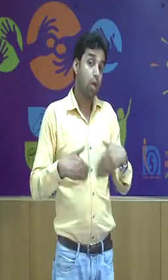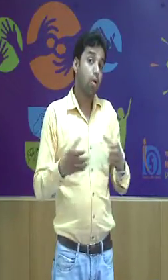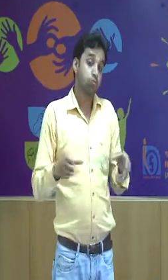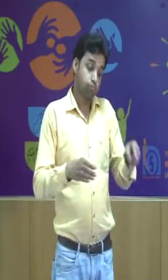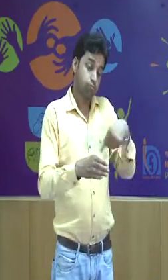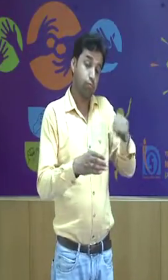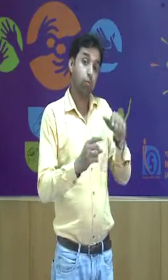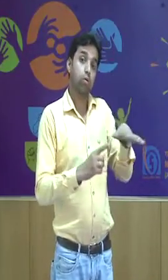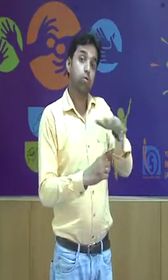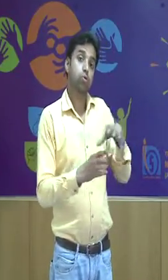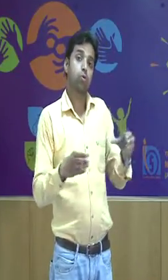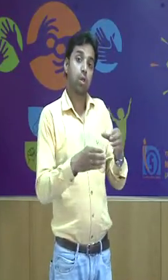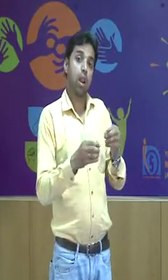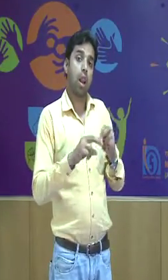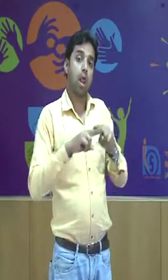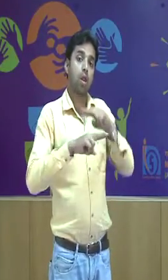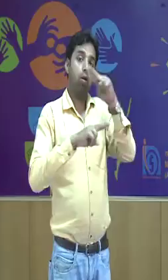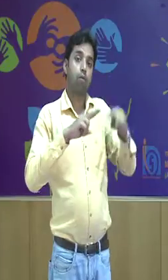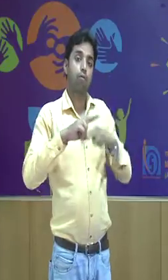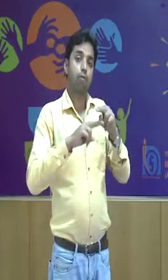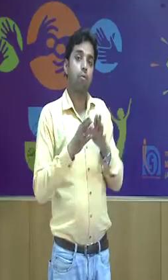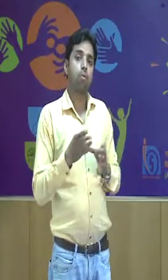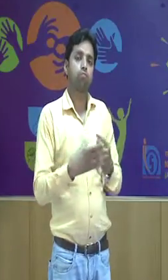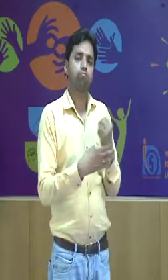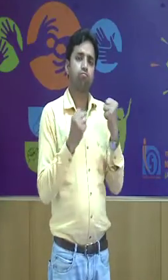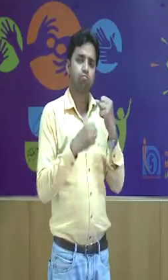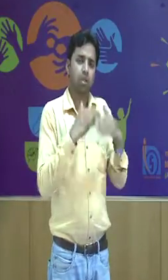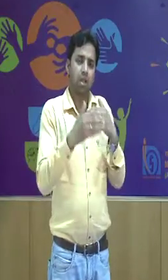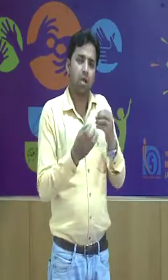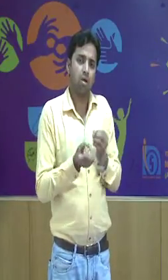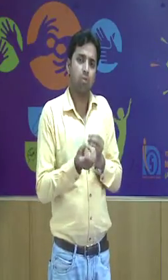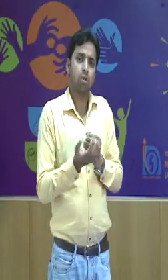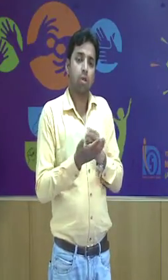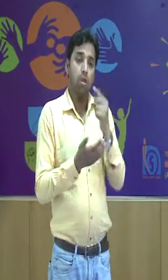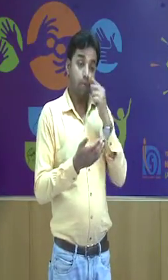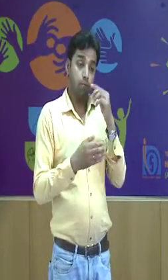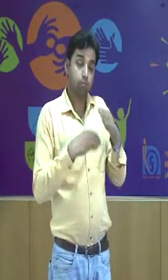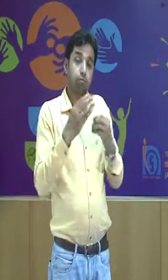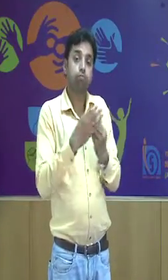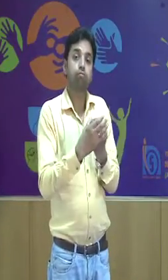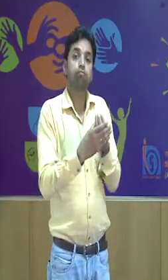Social reformers worked very hard to improve the condition of women.